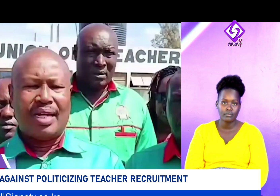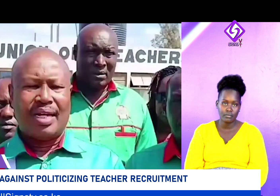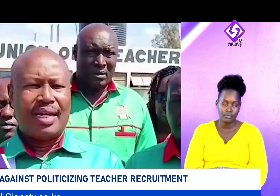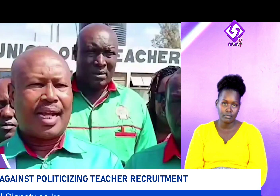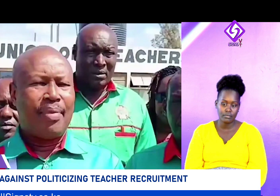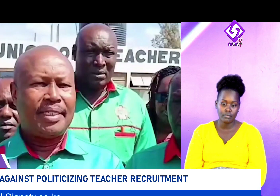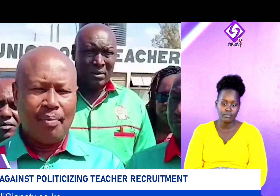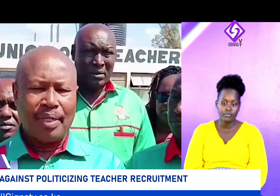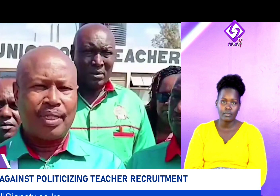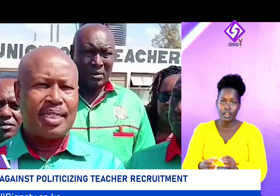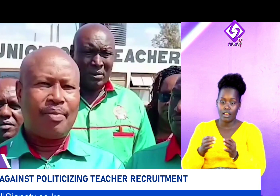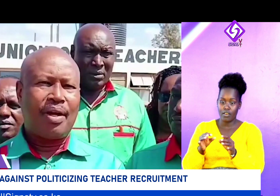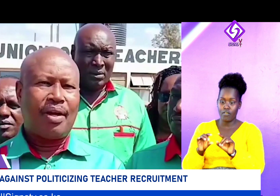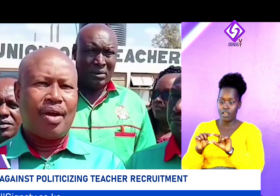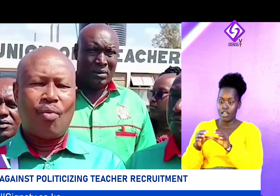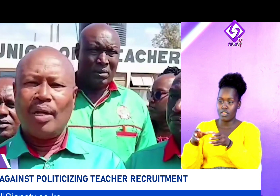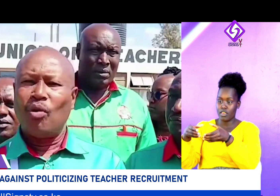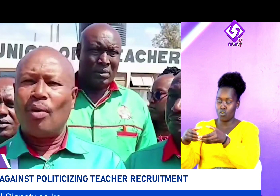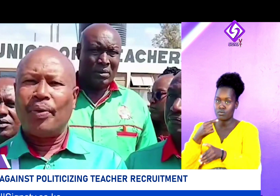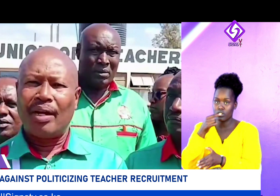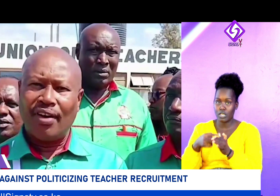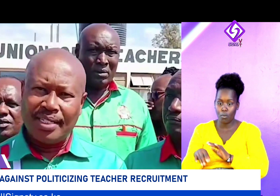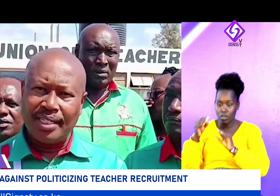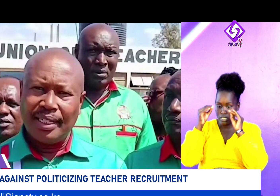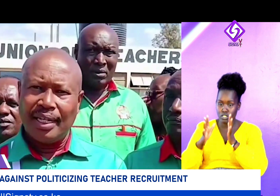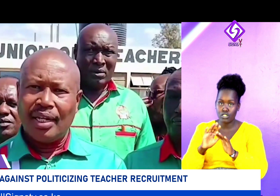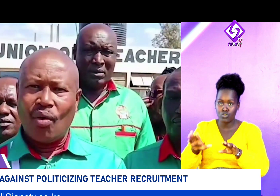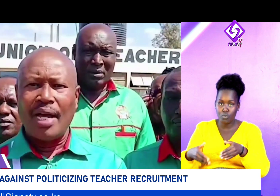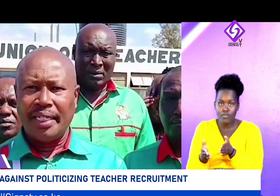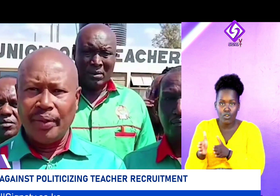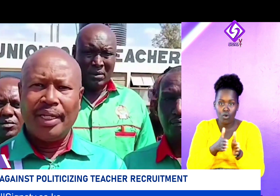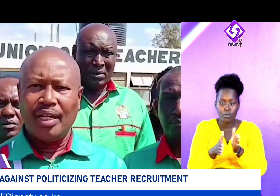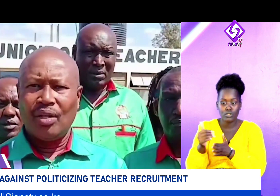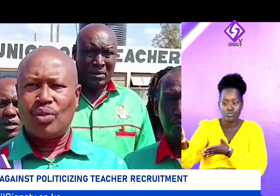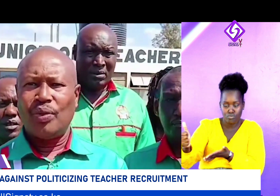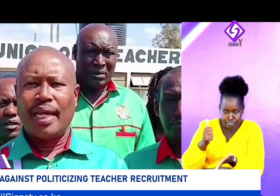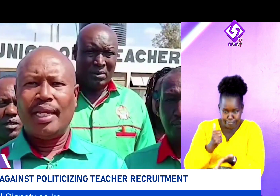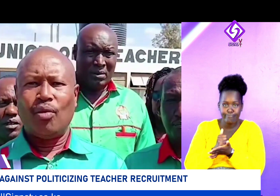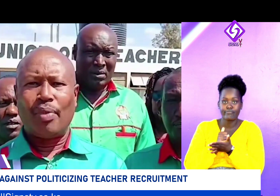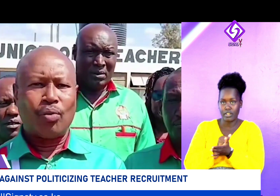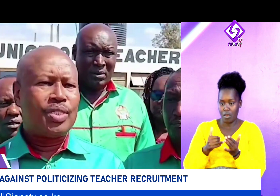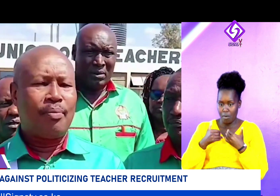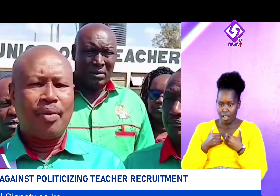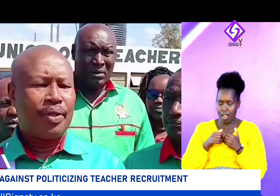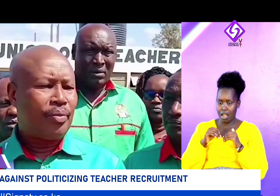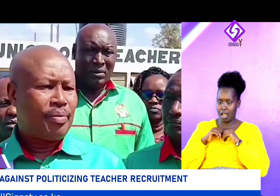Na kama chama tunasema walimu wapewe nafasi, waajiriwe, kusiwe na ile ubaguzi ambao ilikuwa